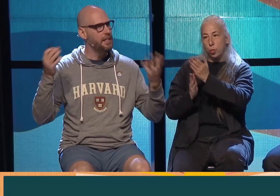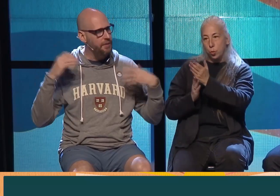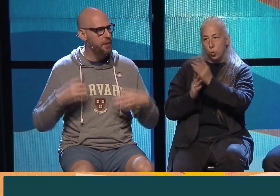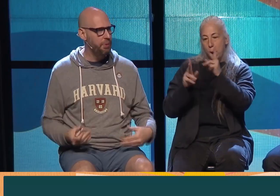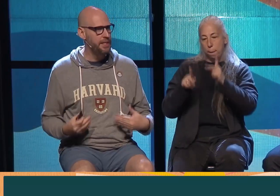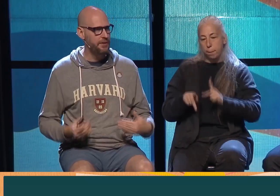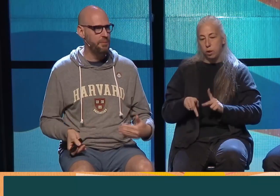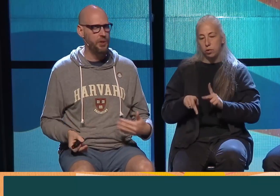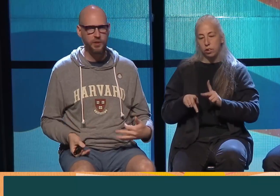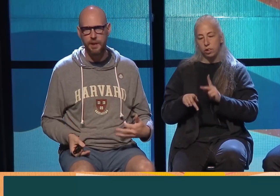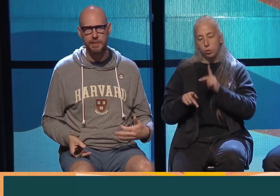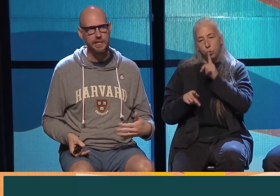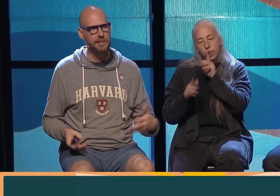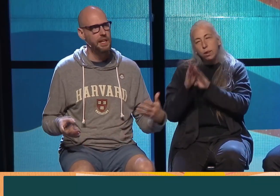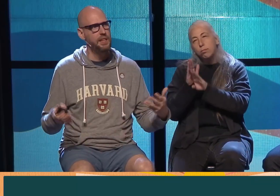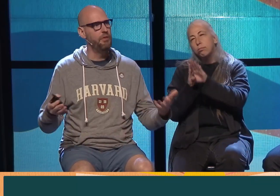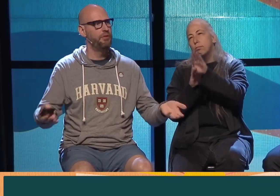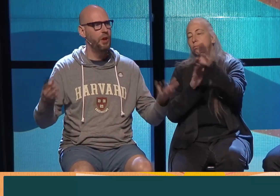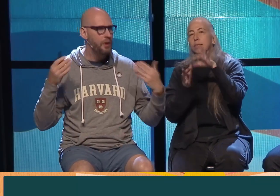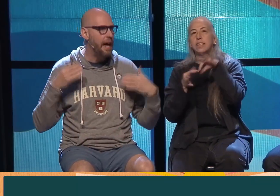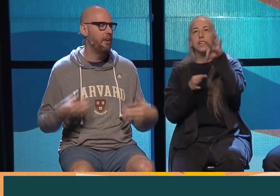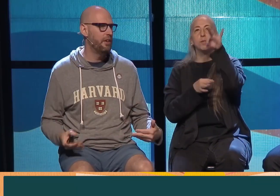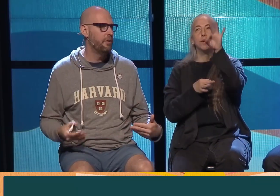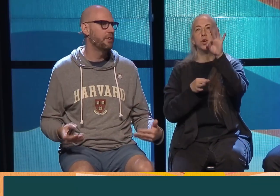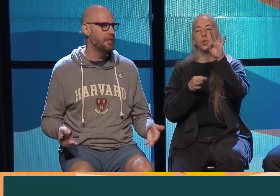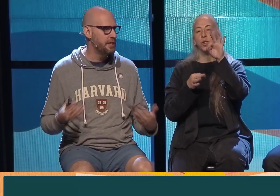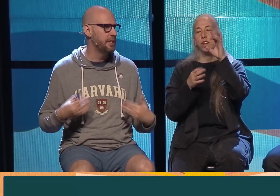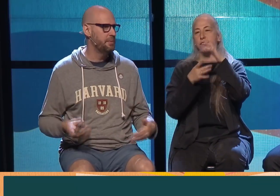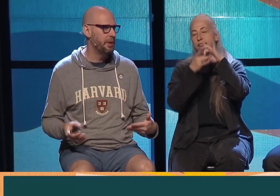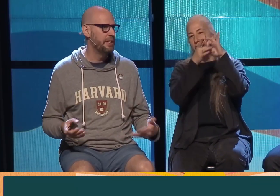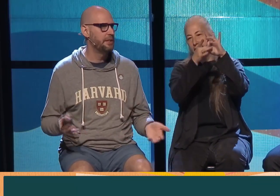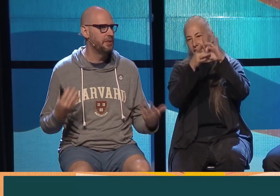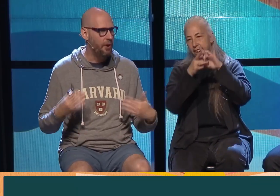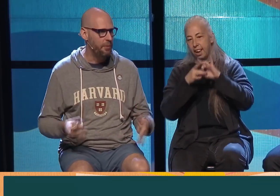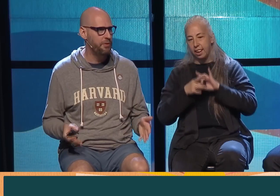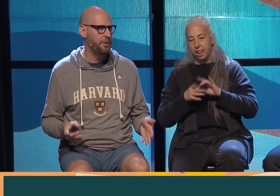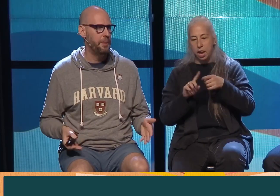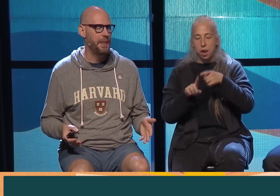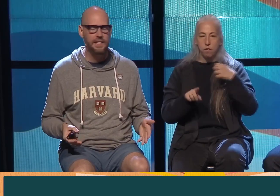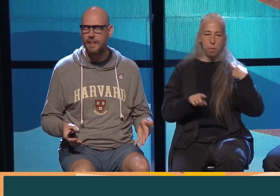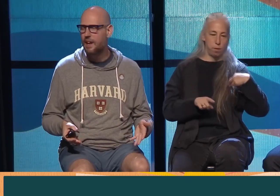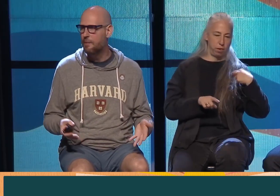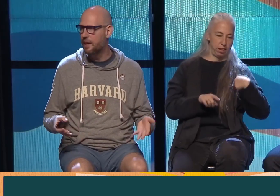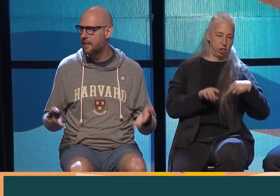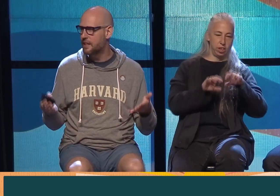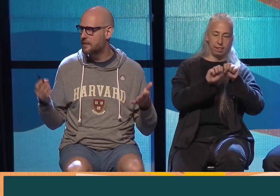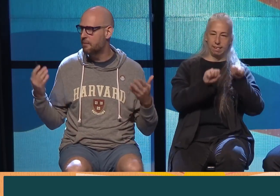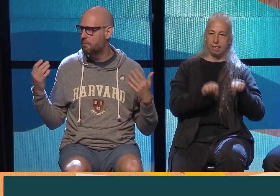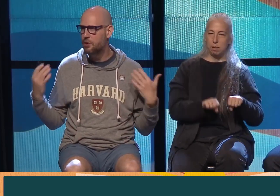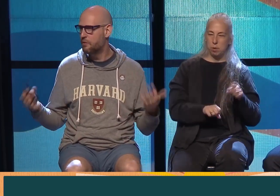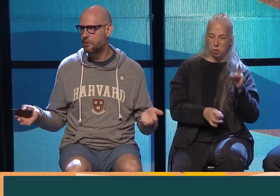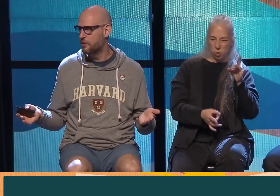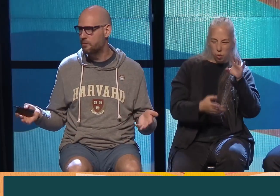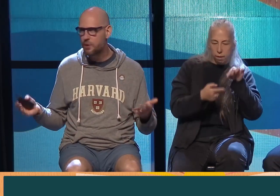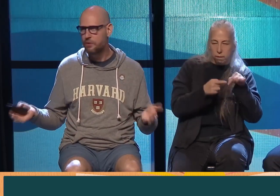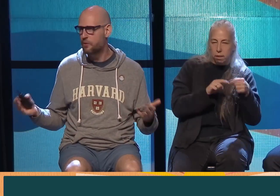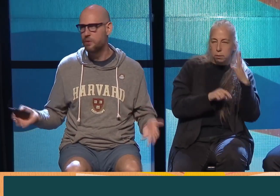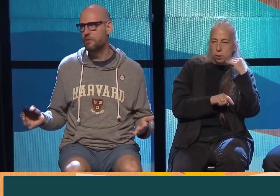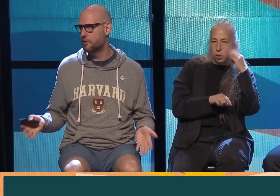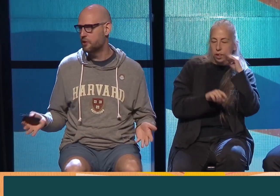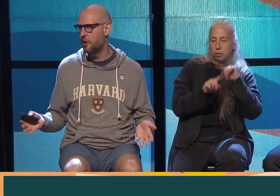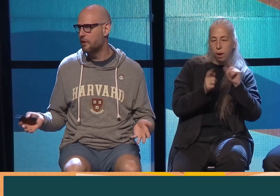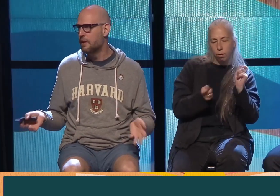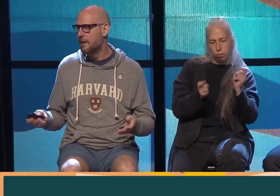vitality, leaving a place of spiritual emptiness that flowed out of a religious experience that was harmful. I think it's a beautiful,